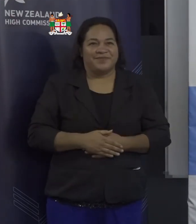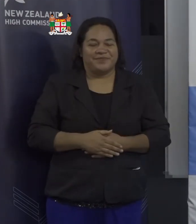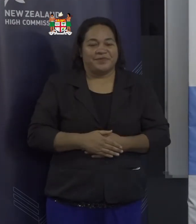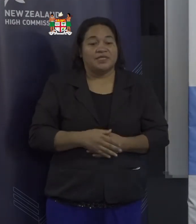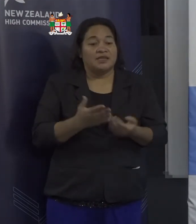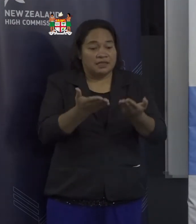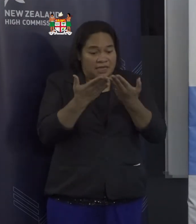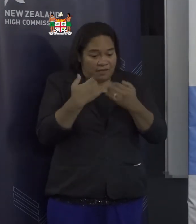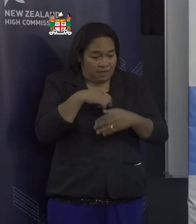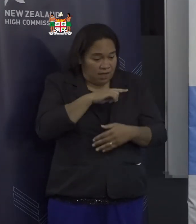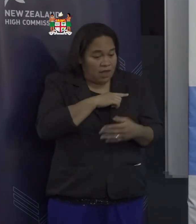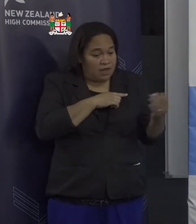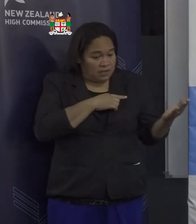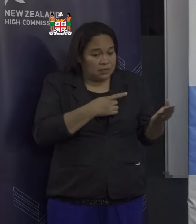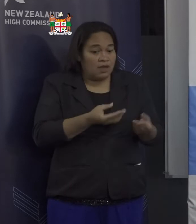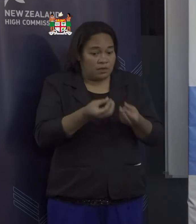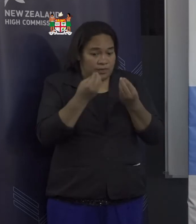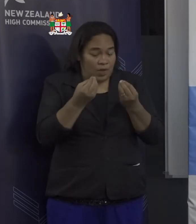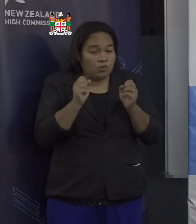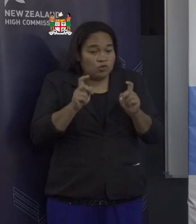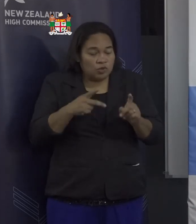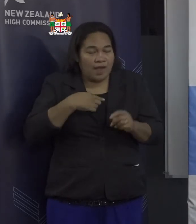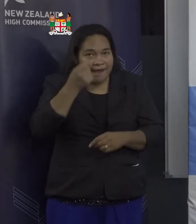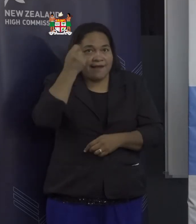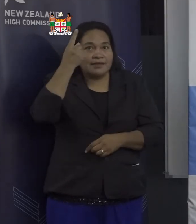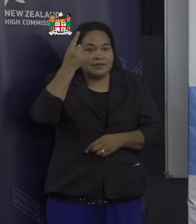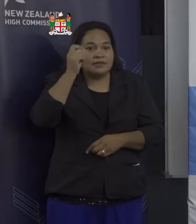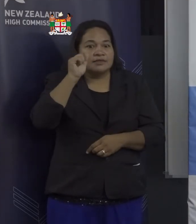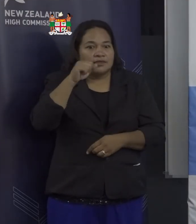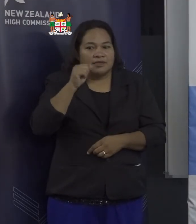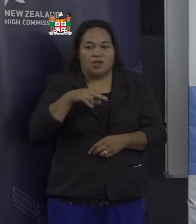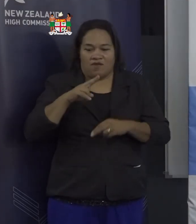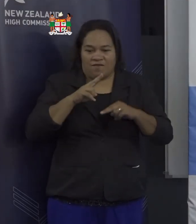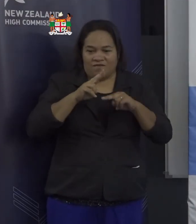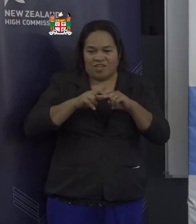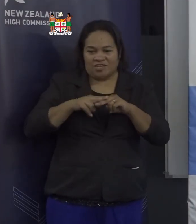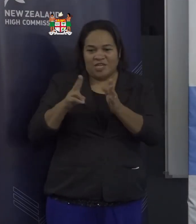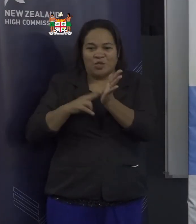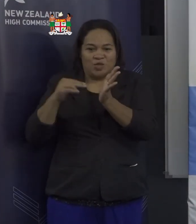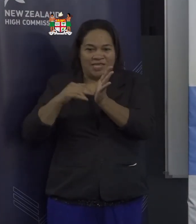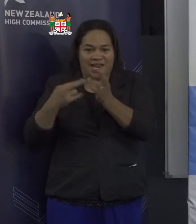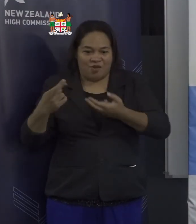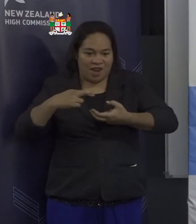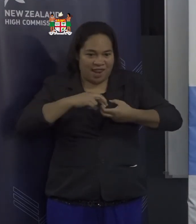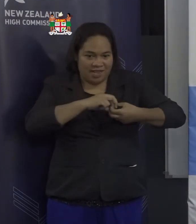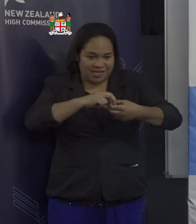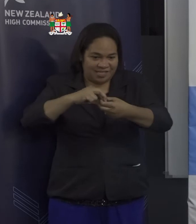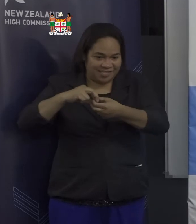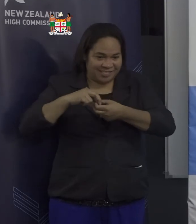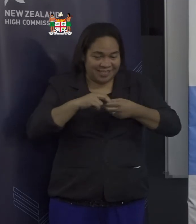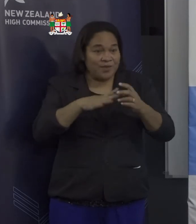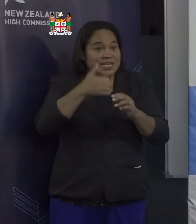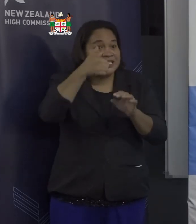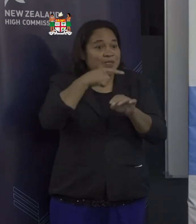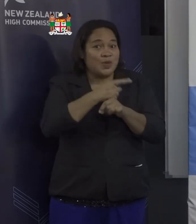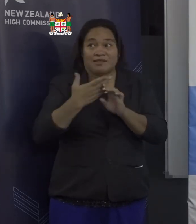gives us a valuable opportunity to understand the breadth and depth of Fiji-New Zealand relations. And having arrived in Fiji 6 weeks